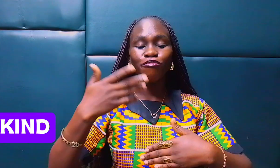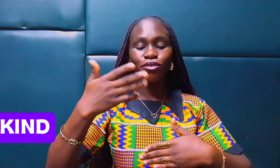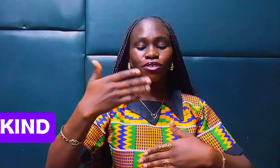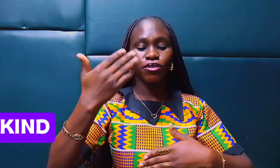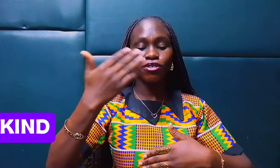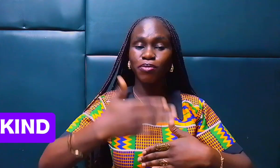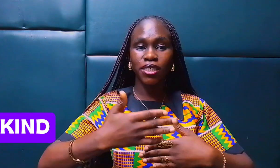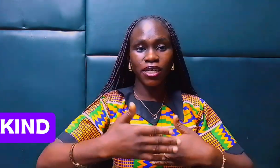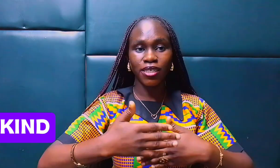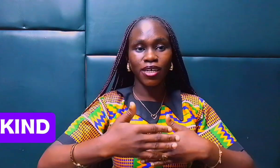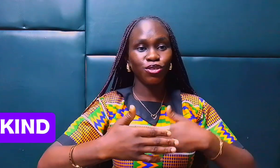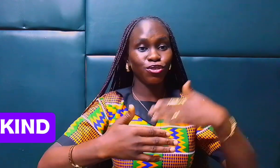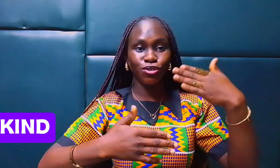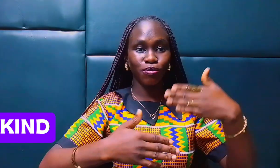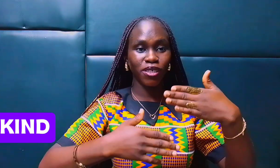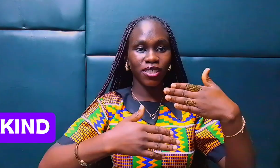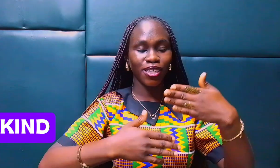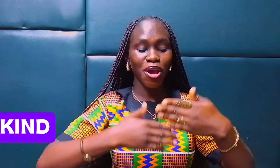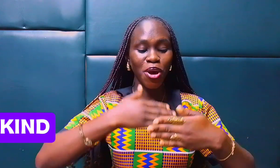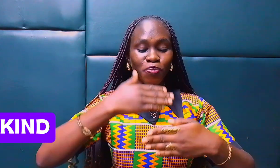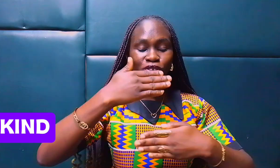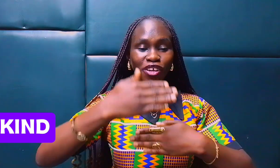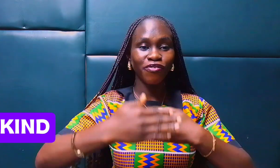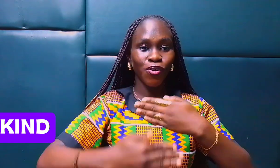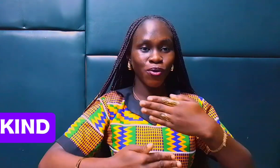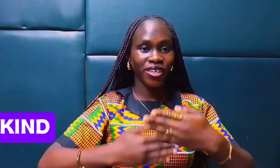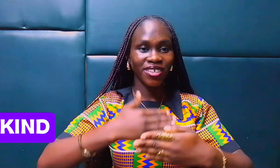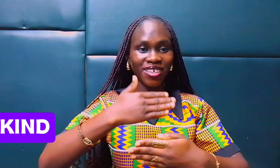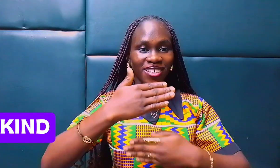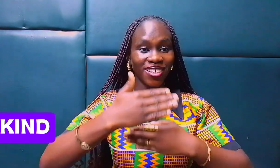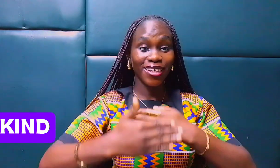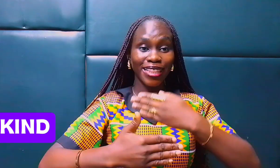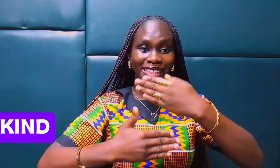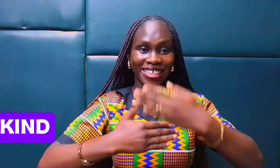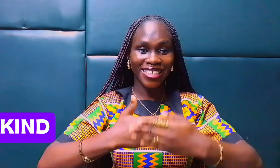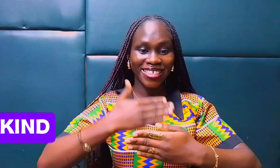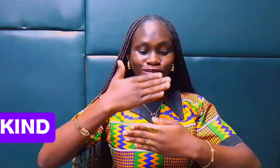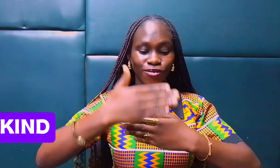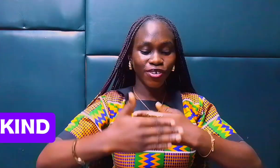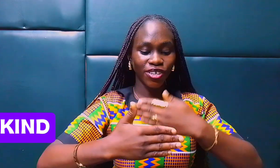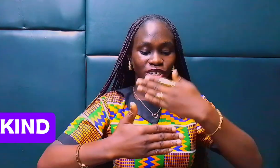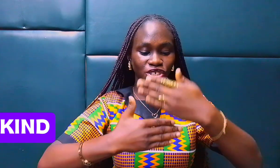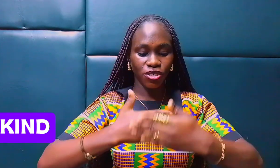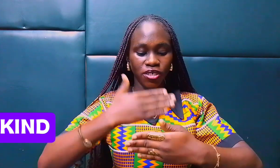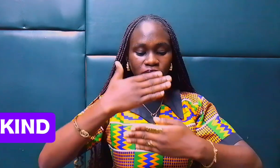Have both your dominant hand and your non-dominant hand moving forward like this over each other.